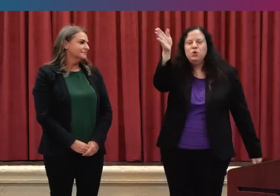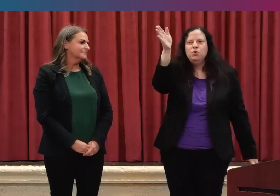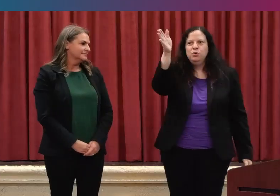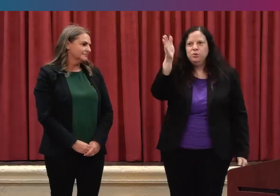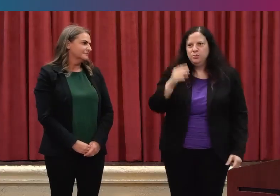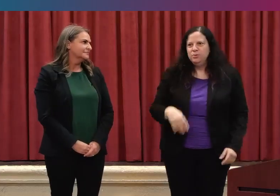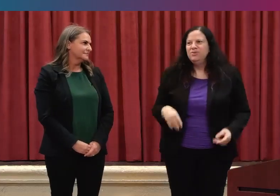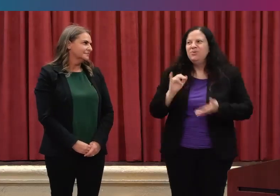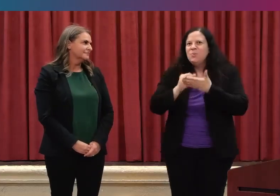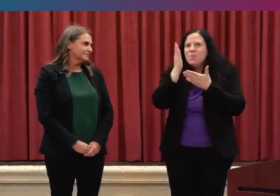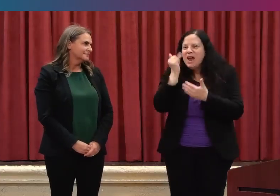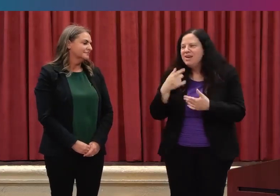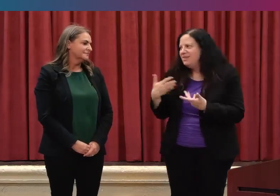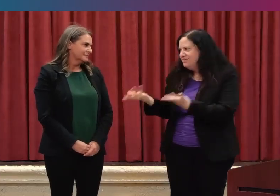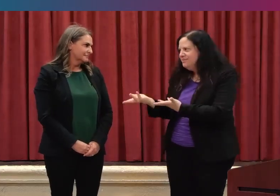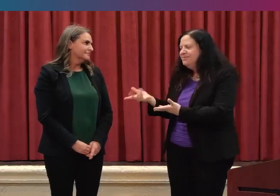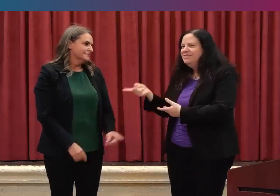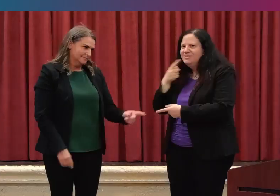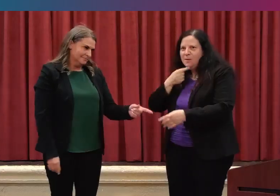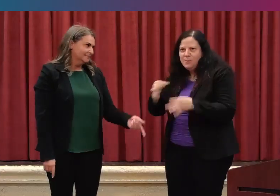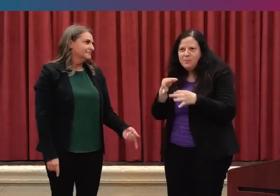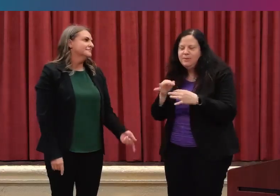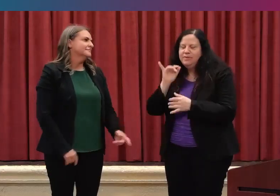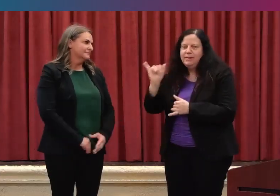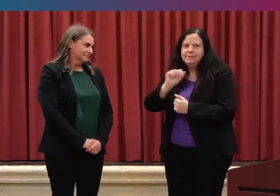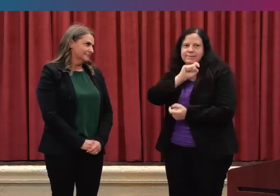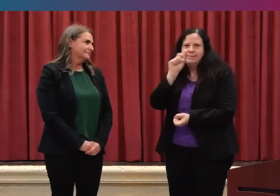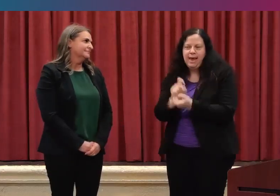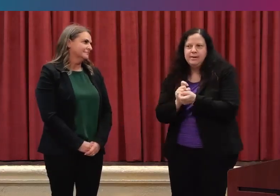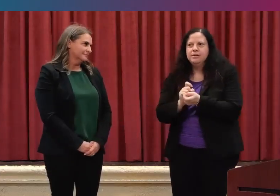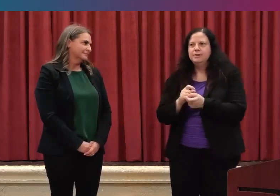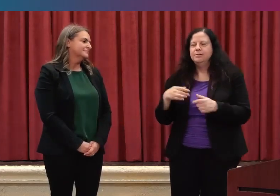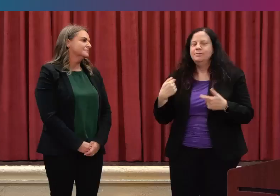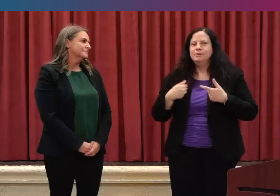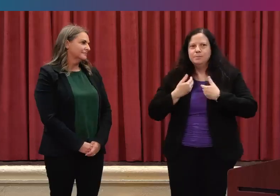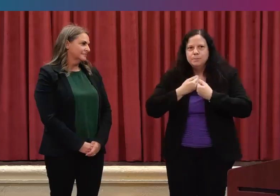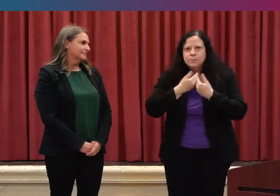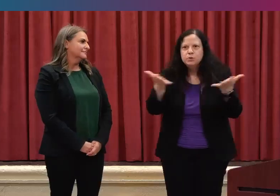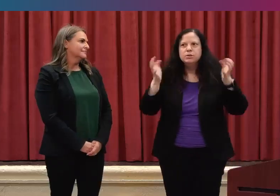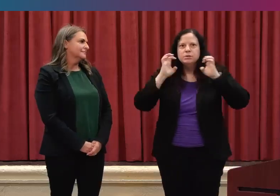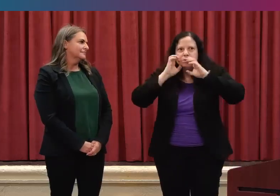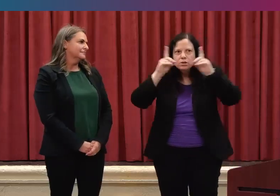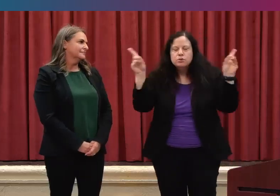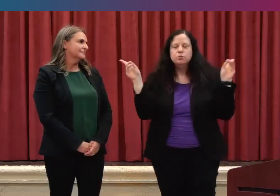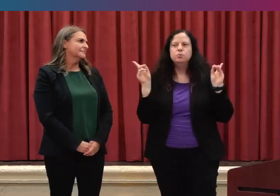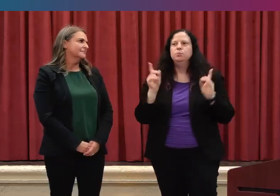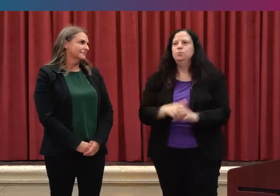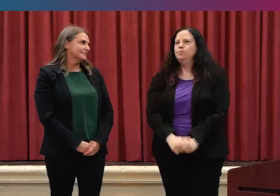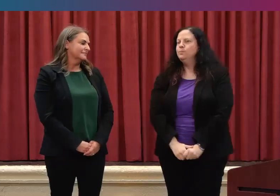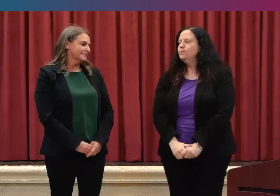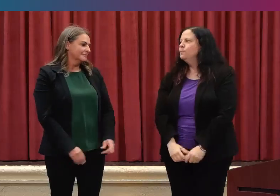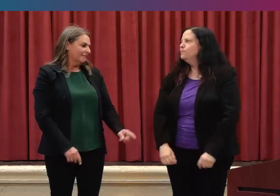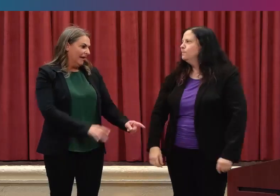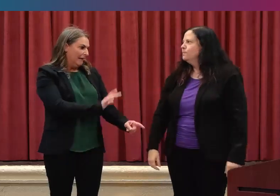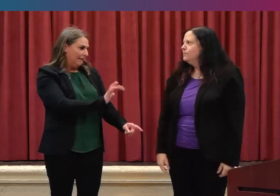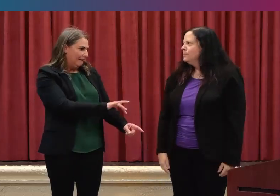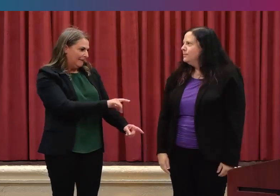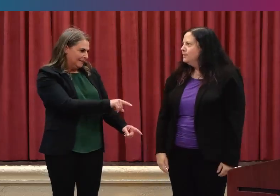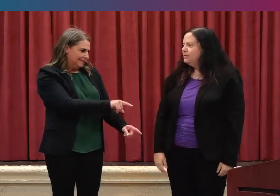You can use it in the future. So, as she said, stated, that's